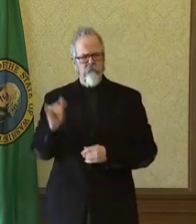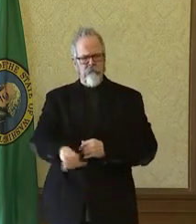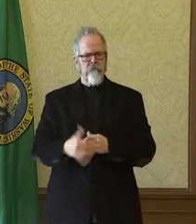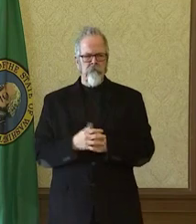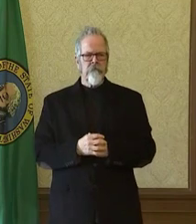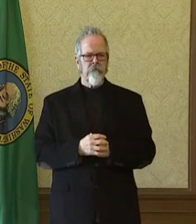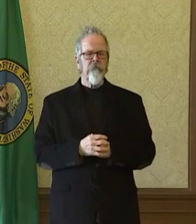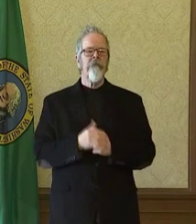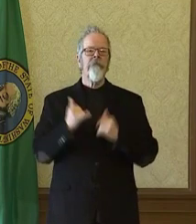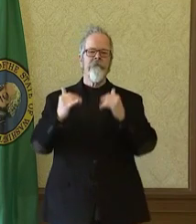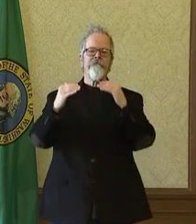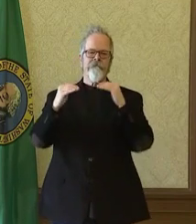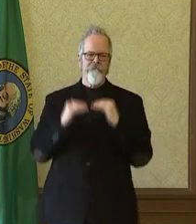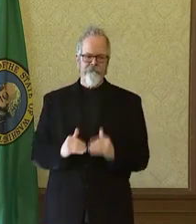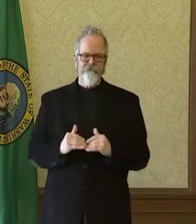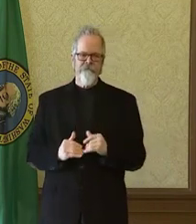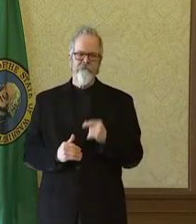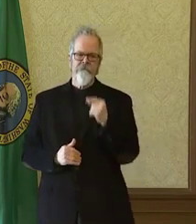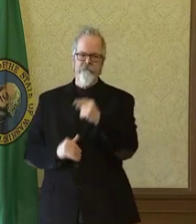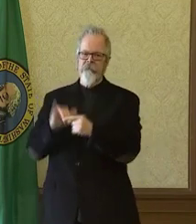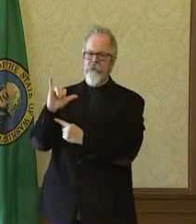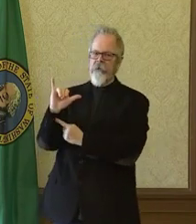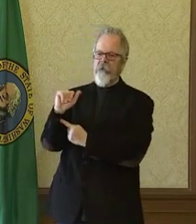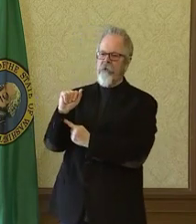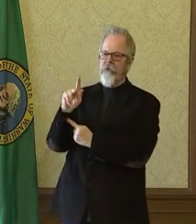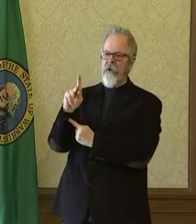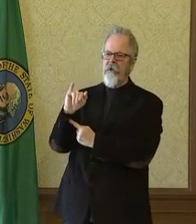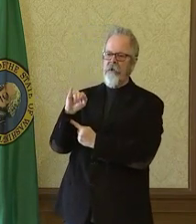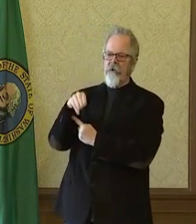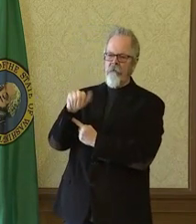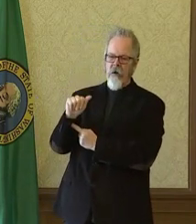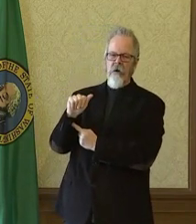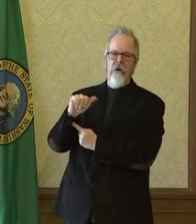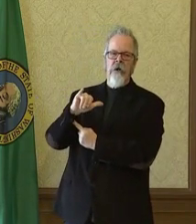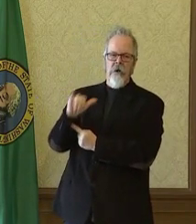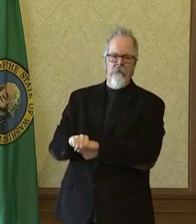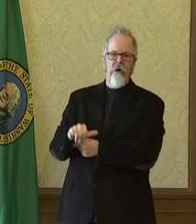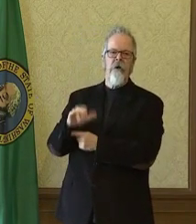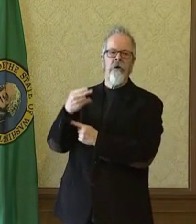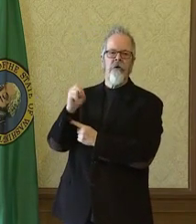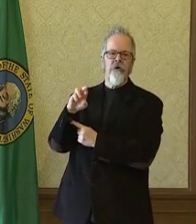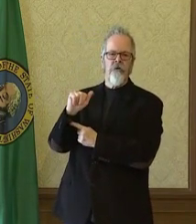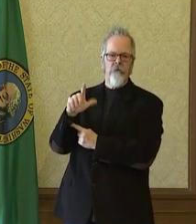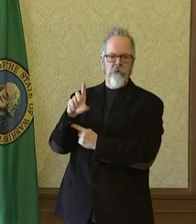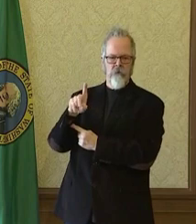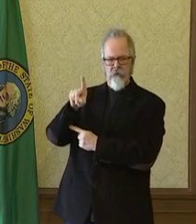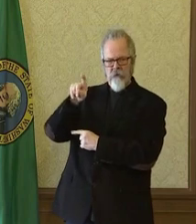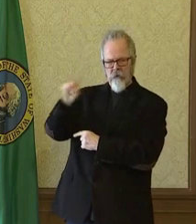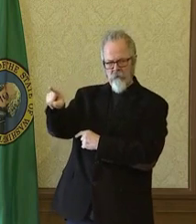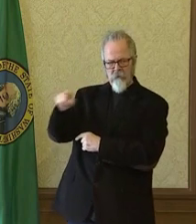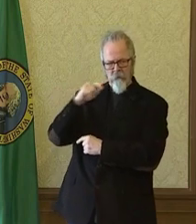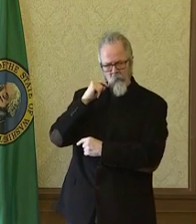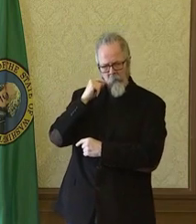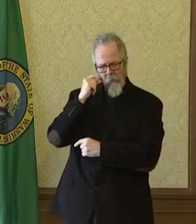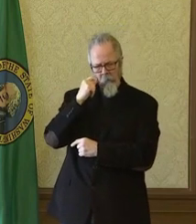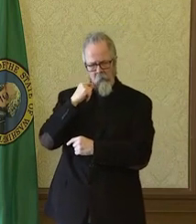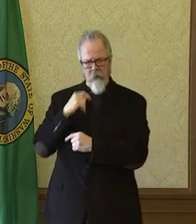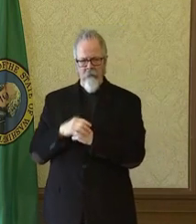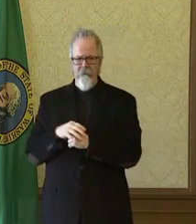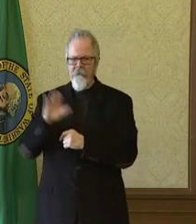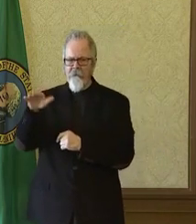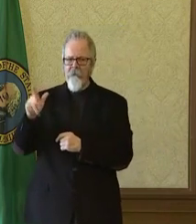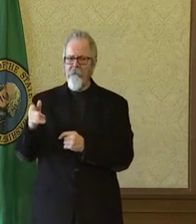was already asked, so I'm going to ask a different question. I'm wondering, as you mentioned earlier, you were able to return 400 ventilators